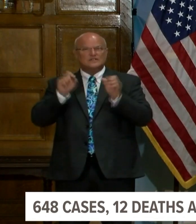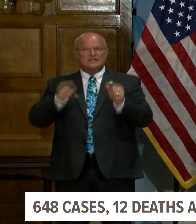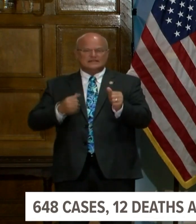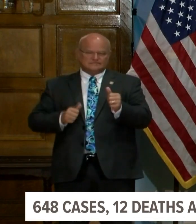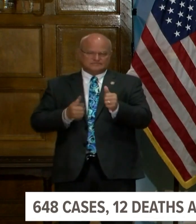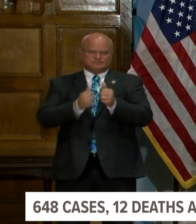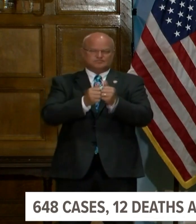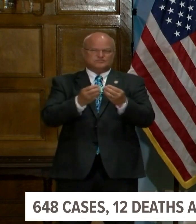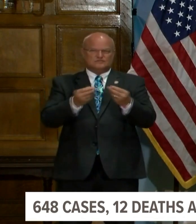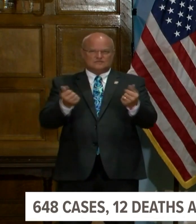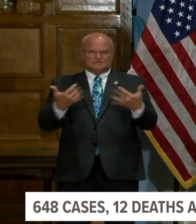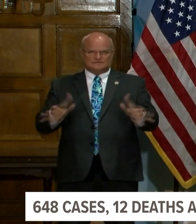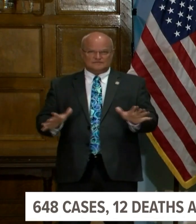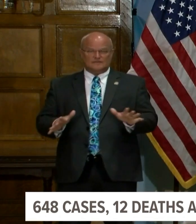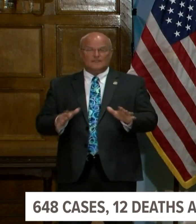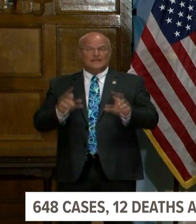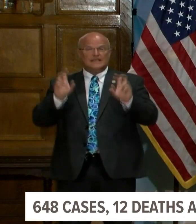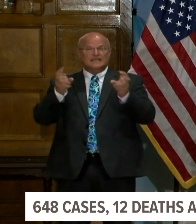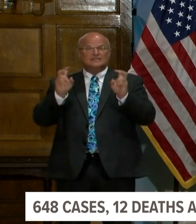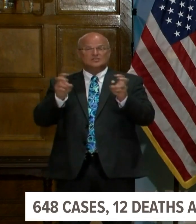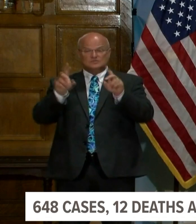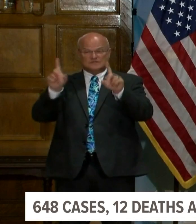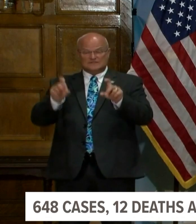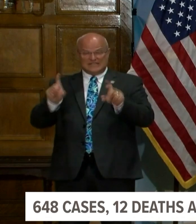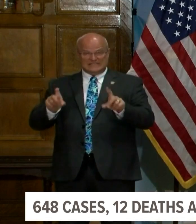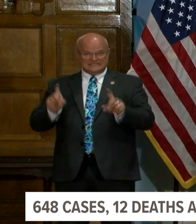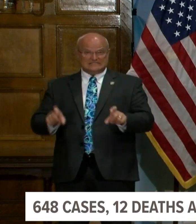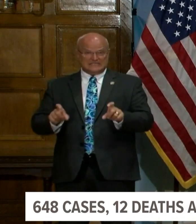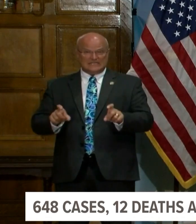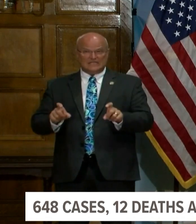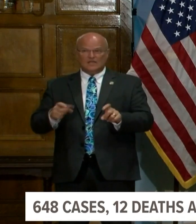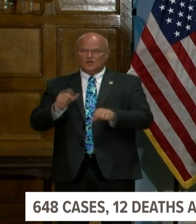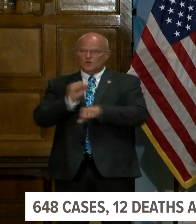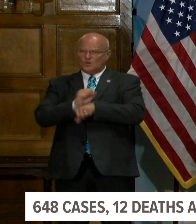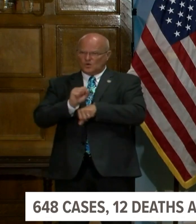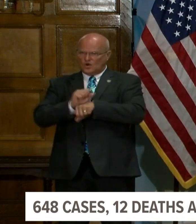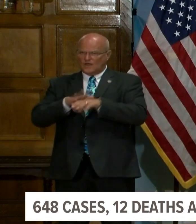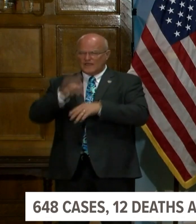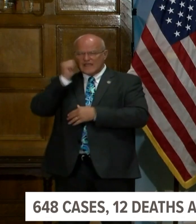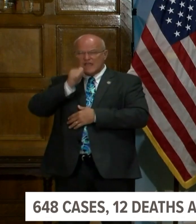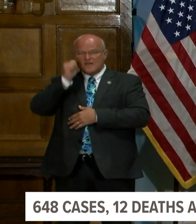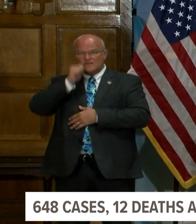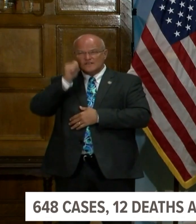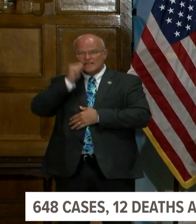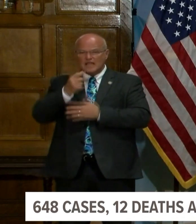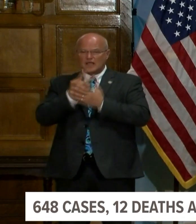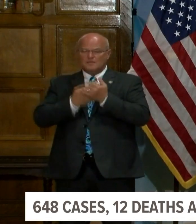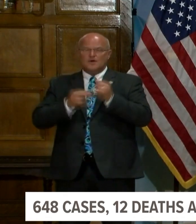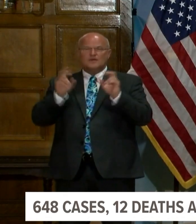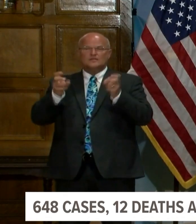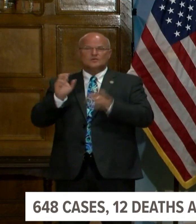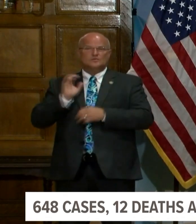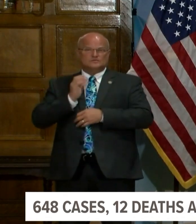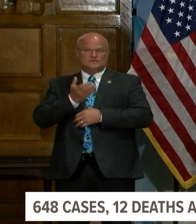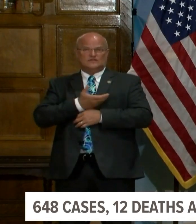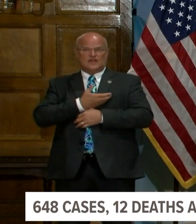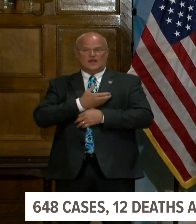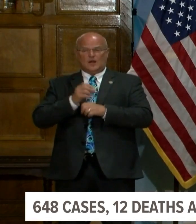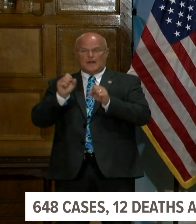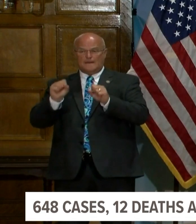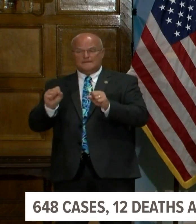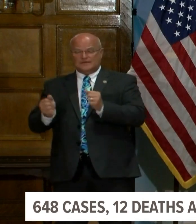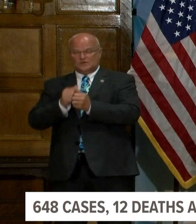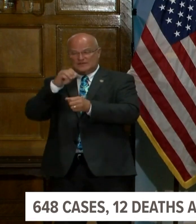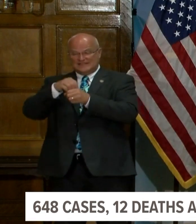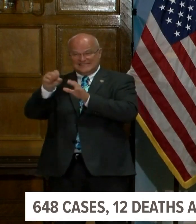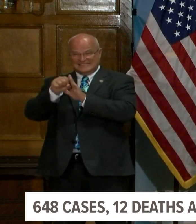able to get that job done. In terms of the testing, we're working on that every day, both in terms of our ability